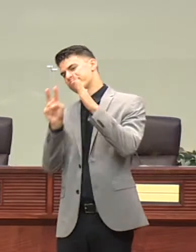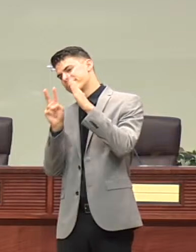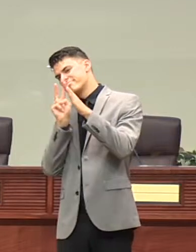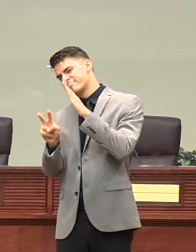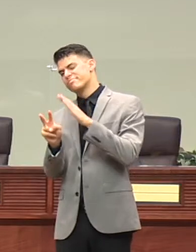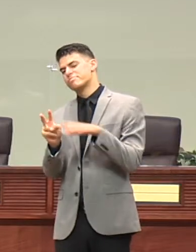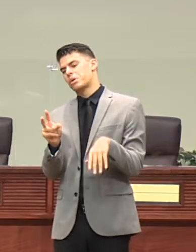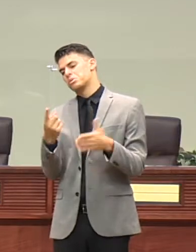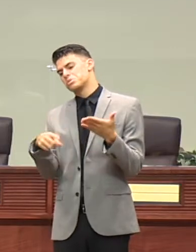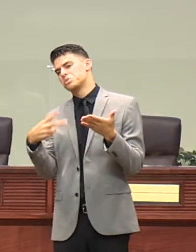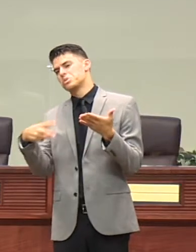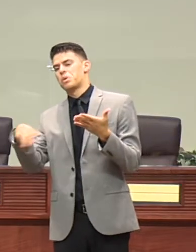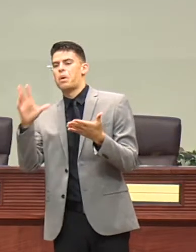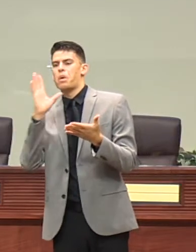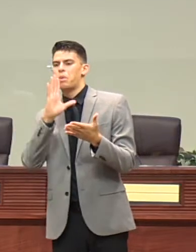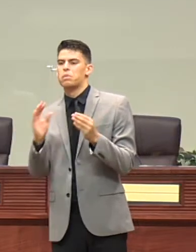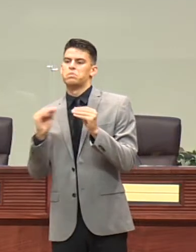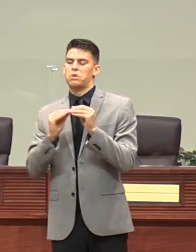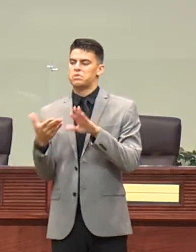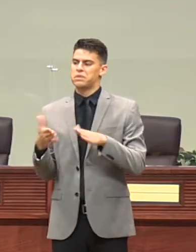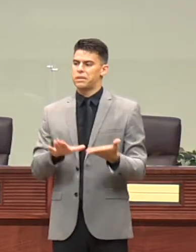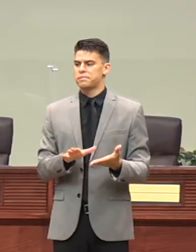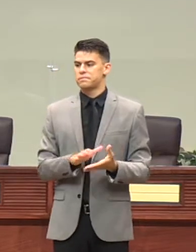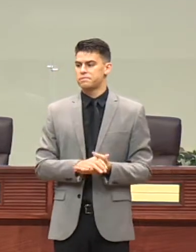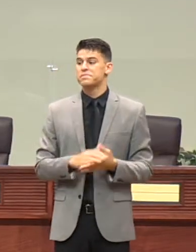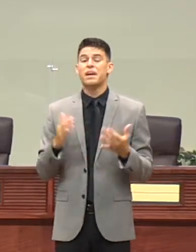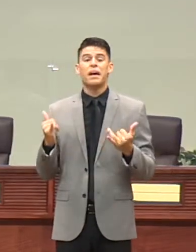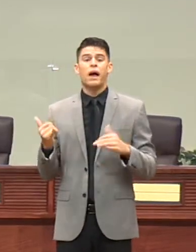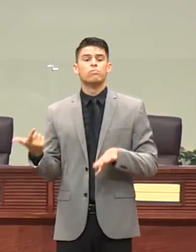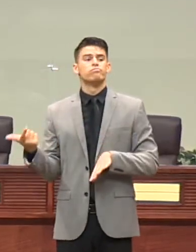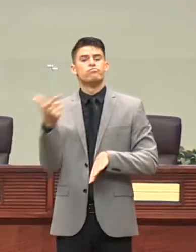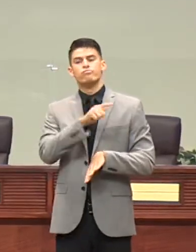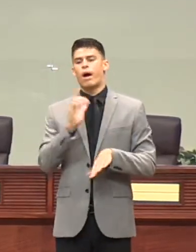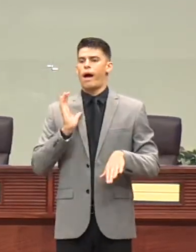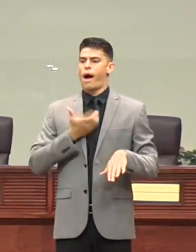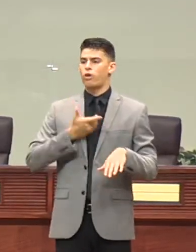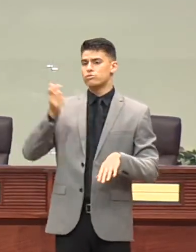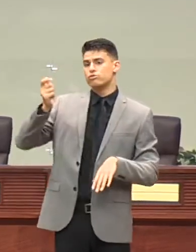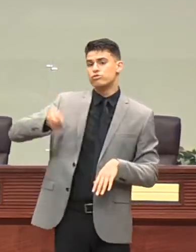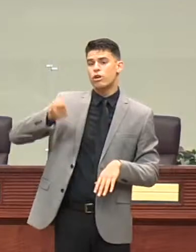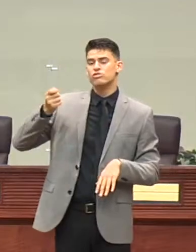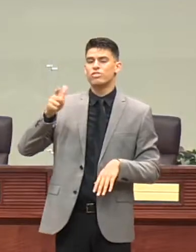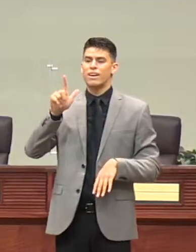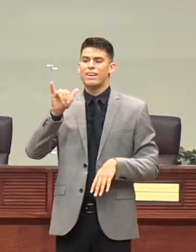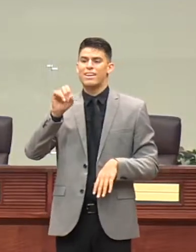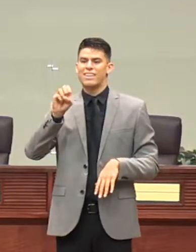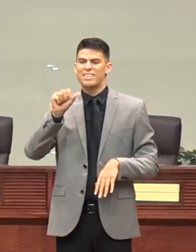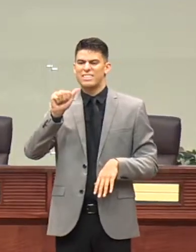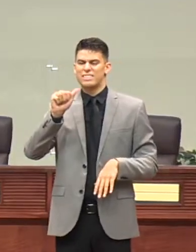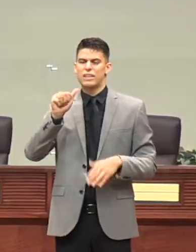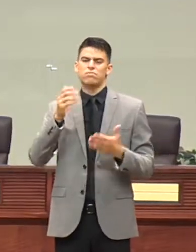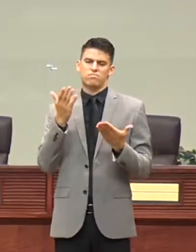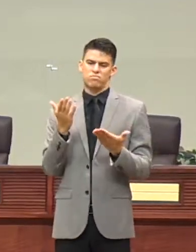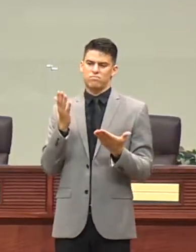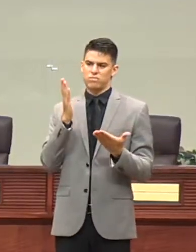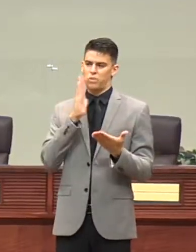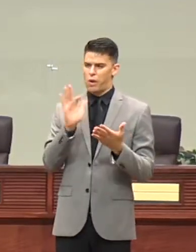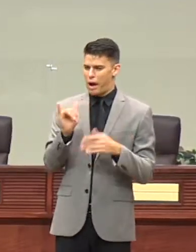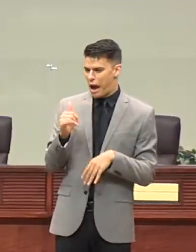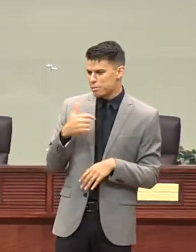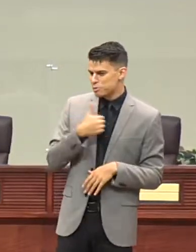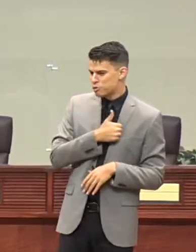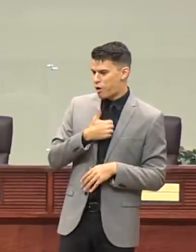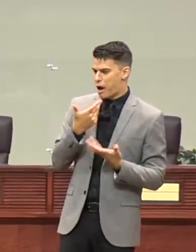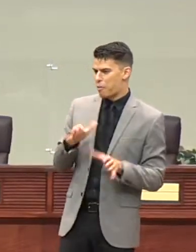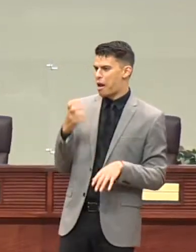experiencing. With that, Mayor, I would pass to our Judge, Lisa Millon. I didn't want to kill your last name because